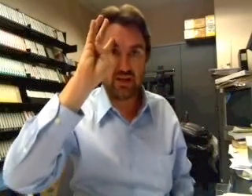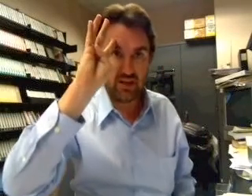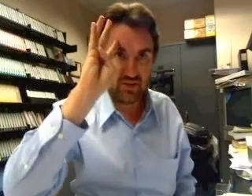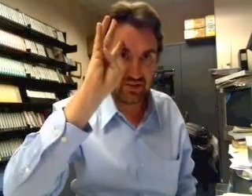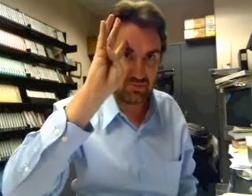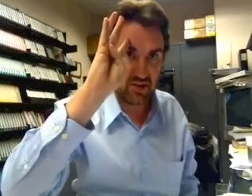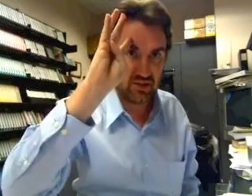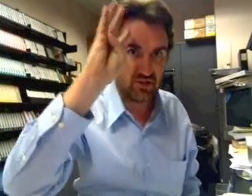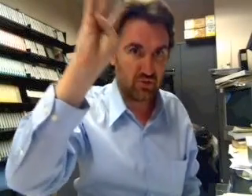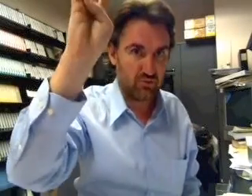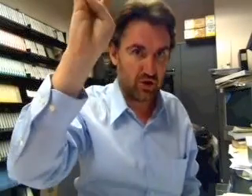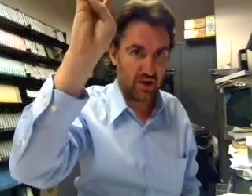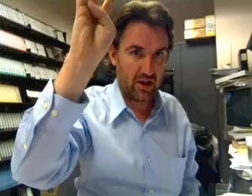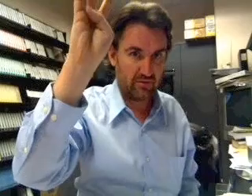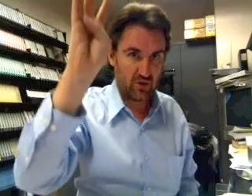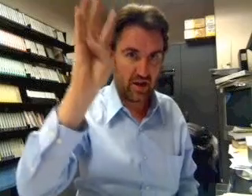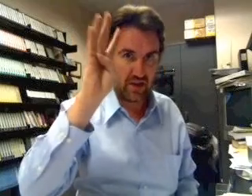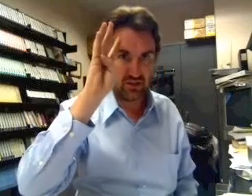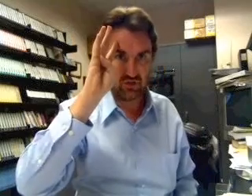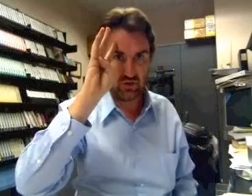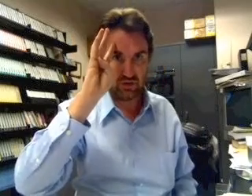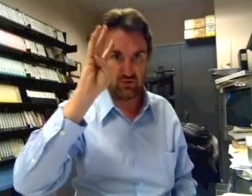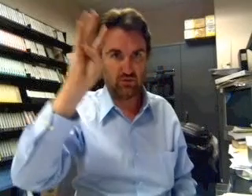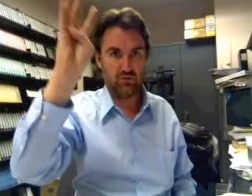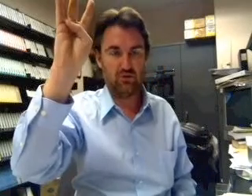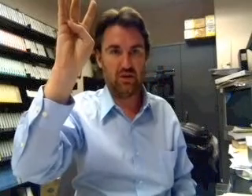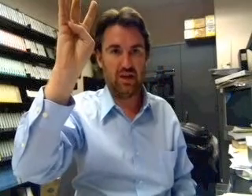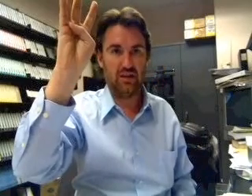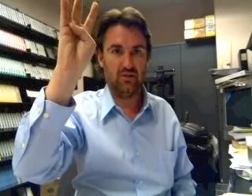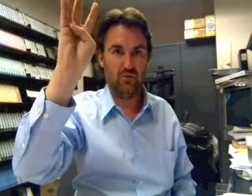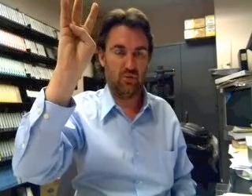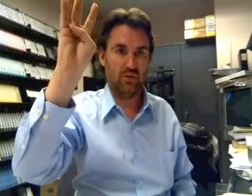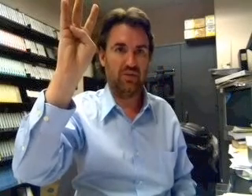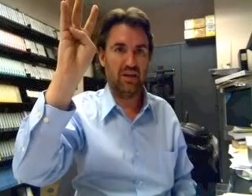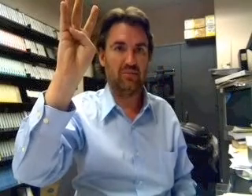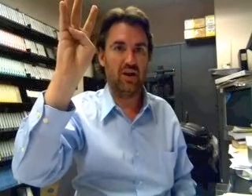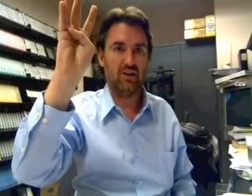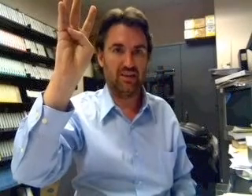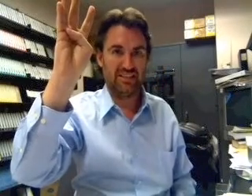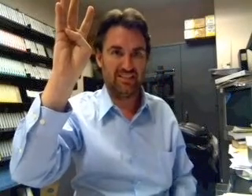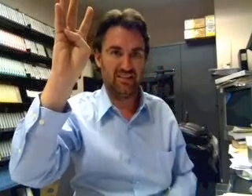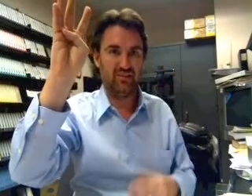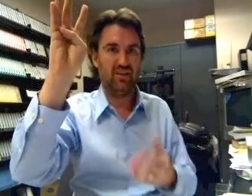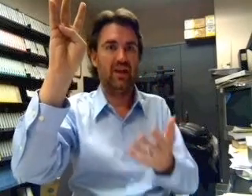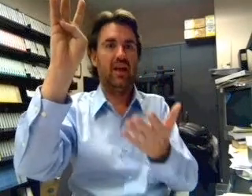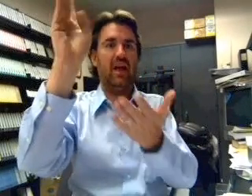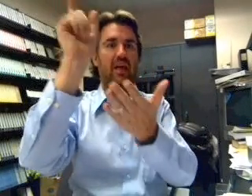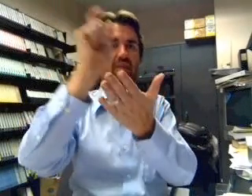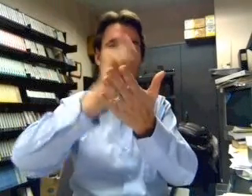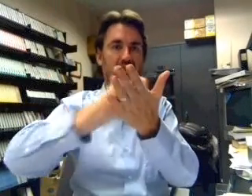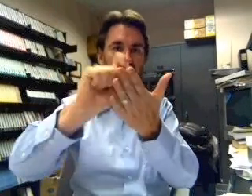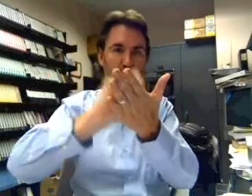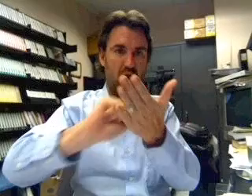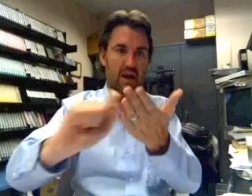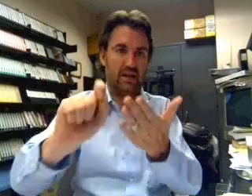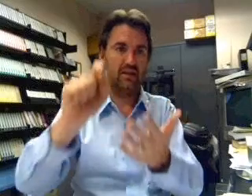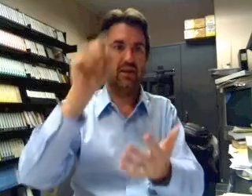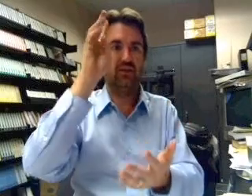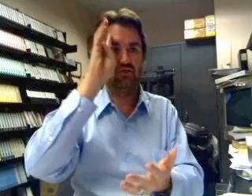composing, and this means to bring it out of your head, so like to create it or think about it, conceive it, and then write it.